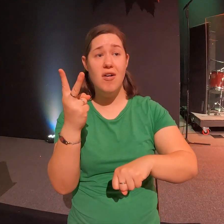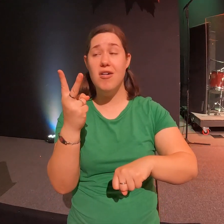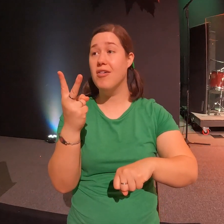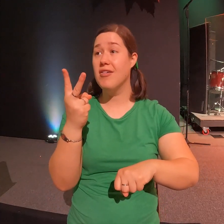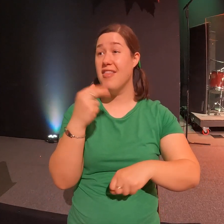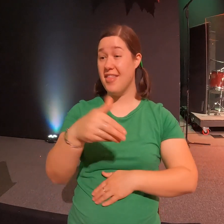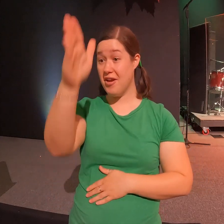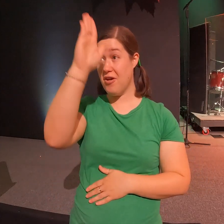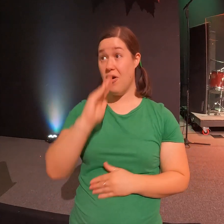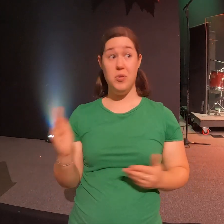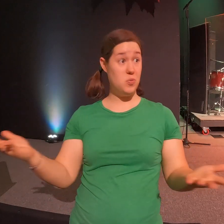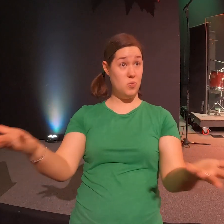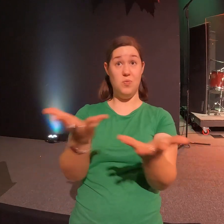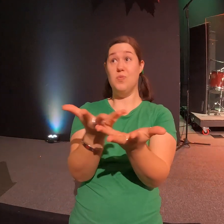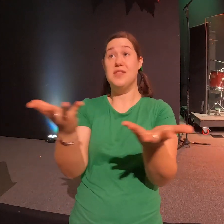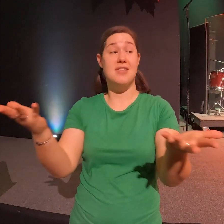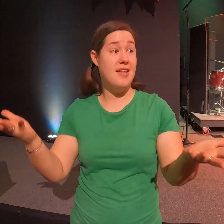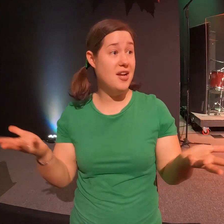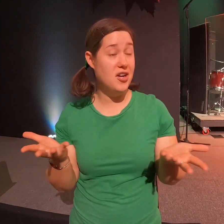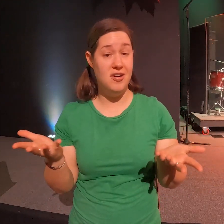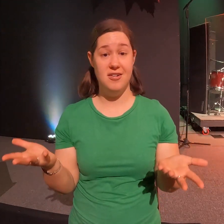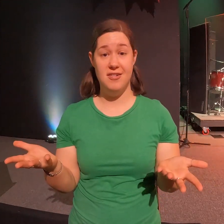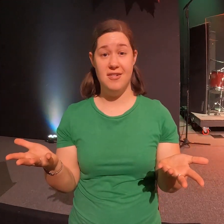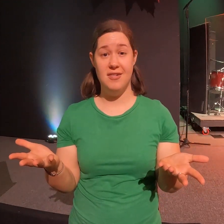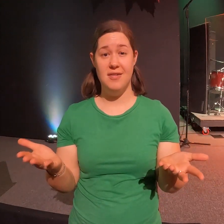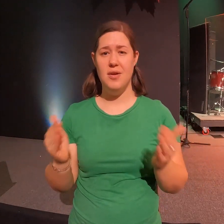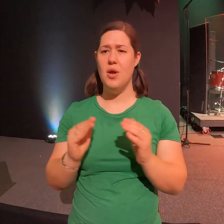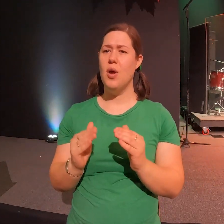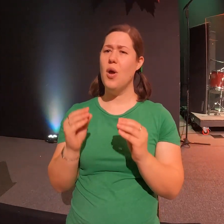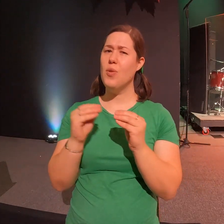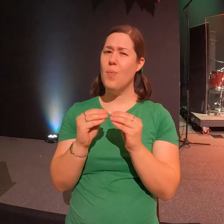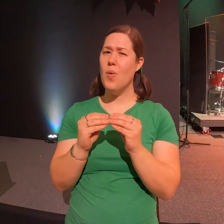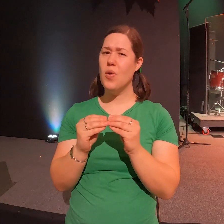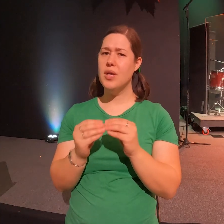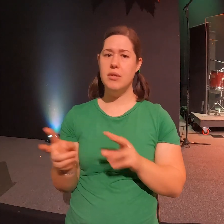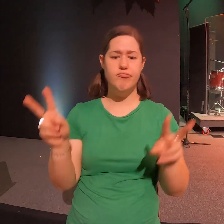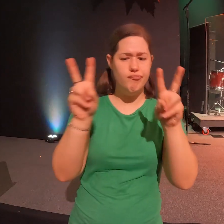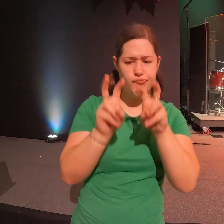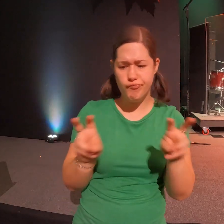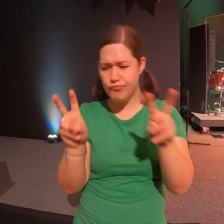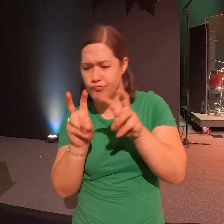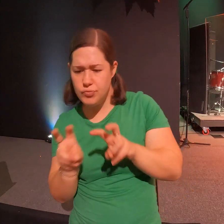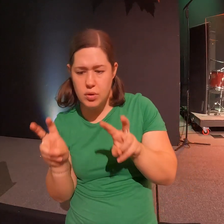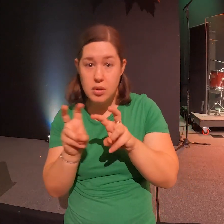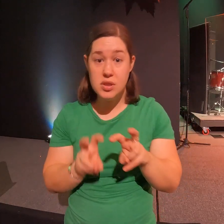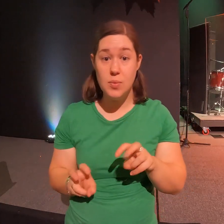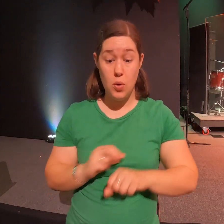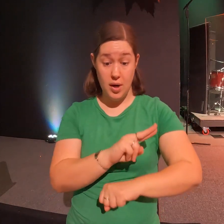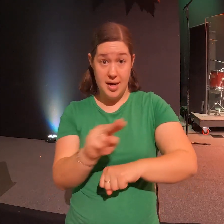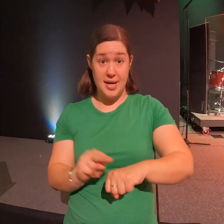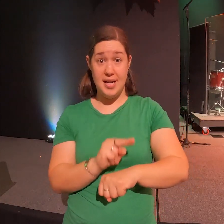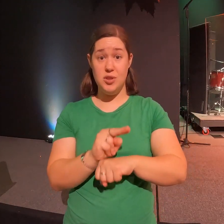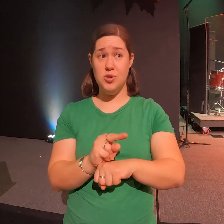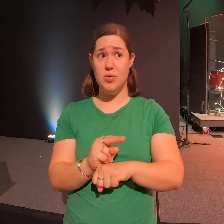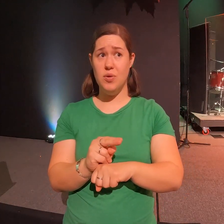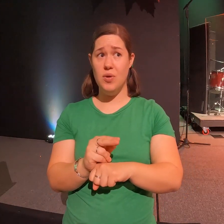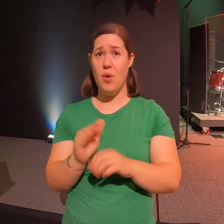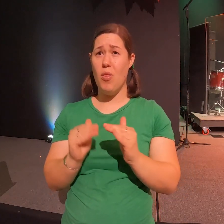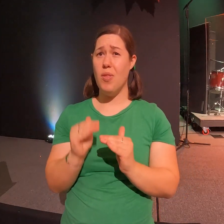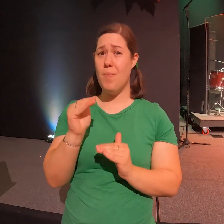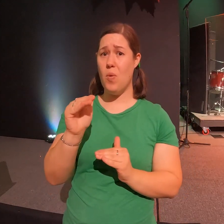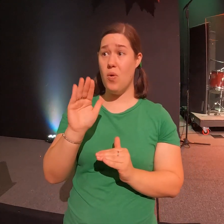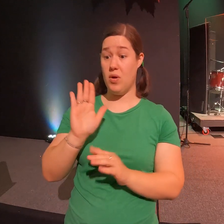God was there. And the more he explored nature, the deeper his heart began to encounter the mystery of